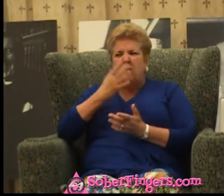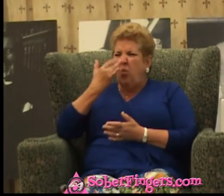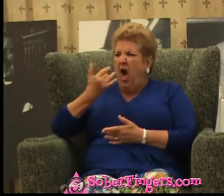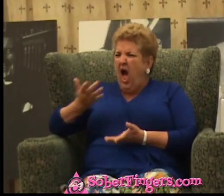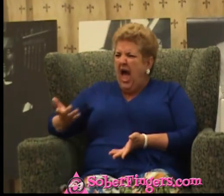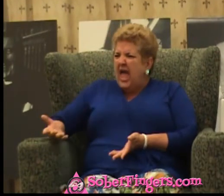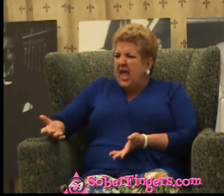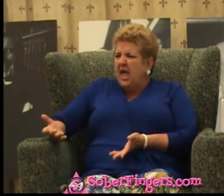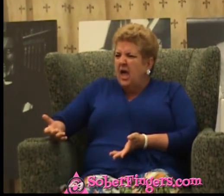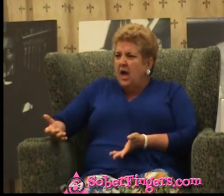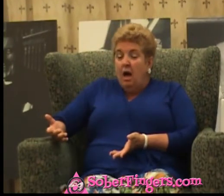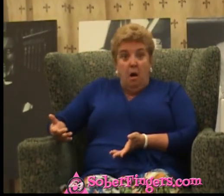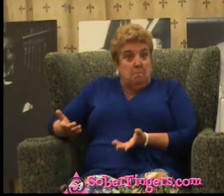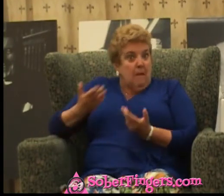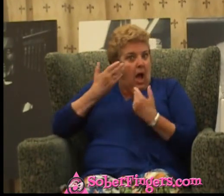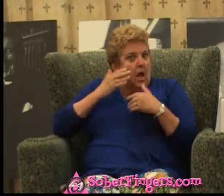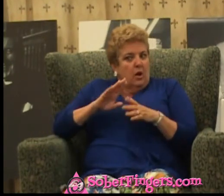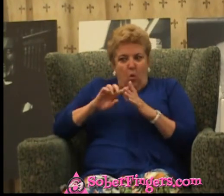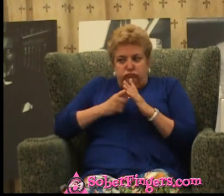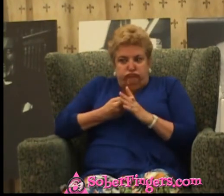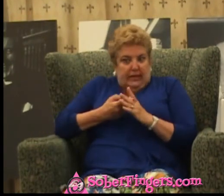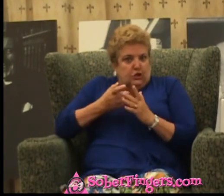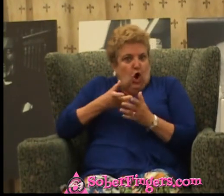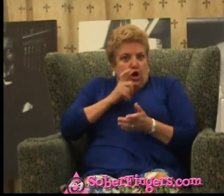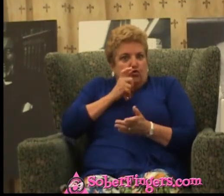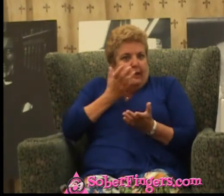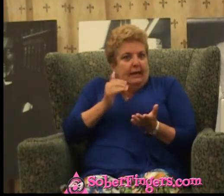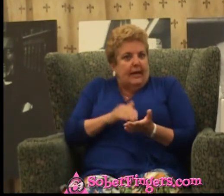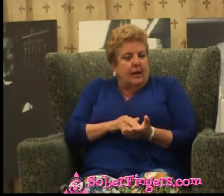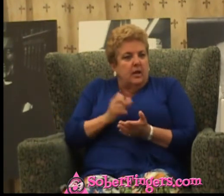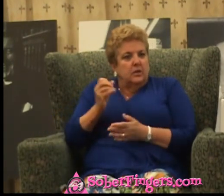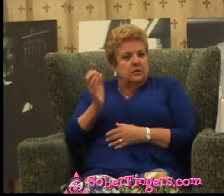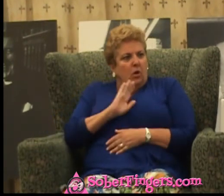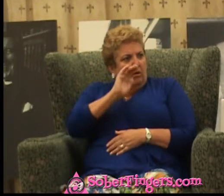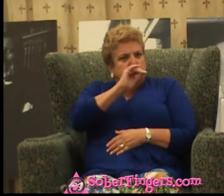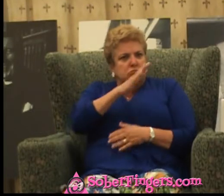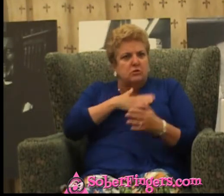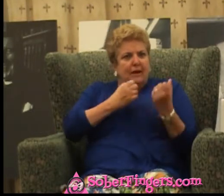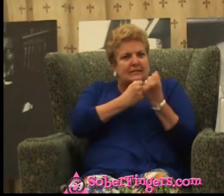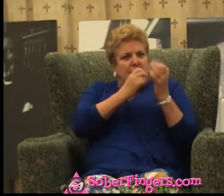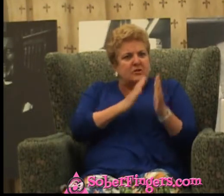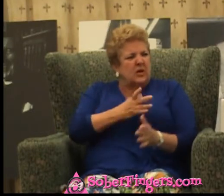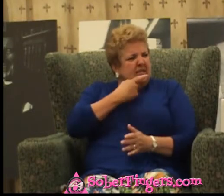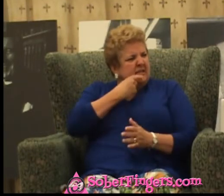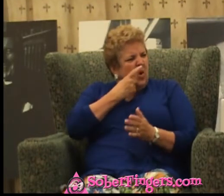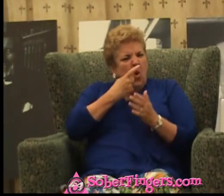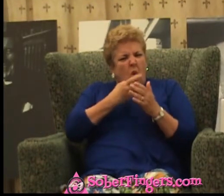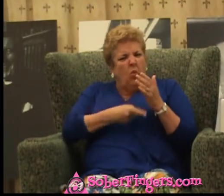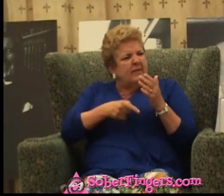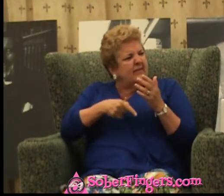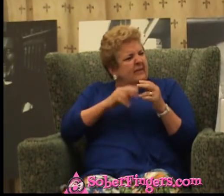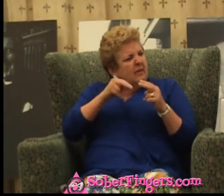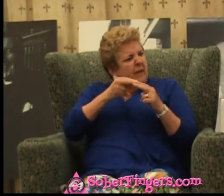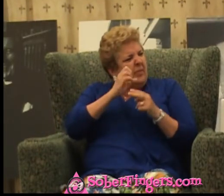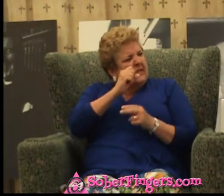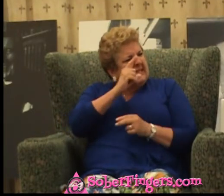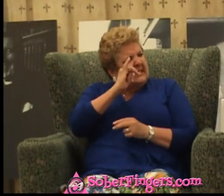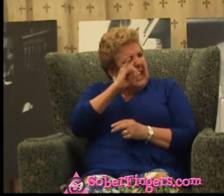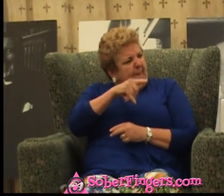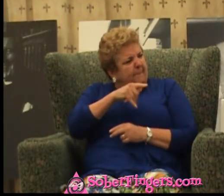And he said, "I don't know, he just started drinking again." So I went to my sponsor and I said, "What's this slip thing? You didn't tell me about that." And